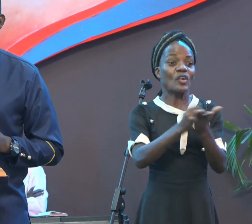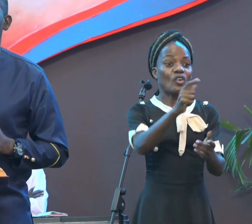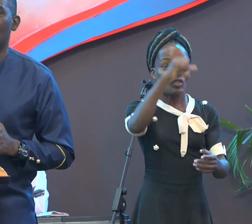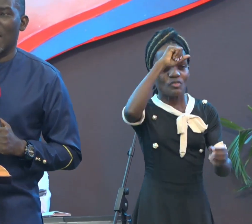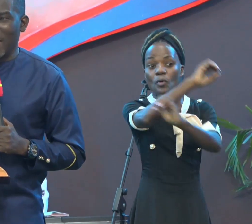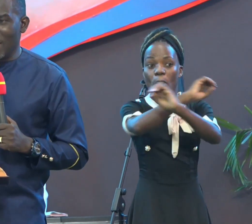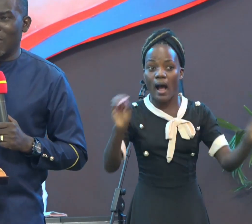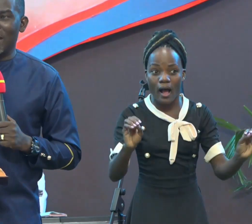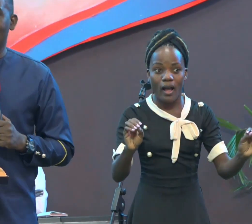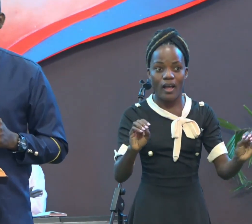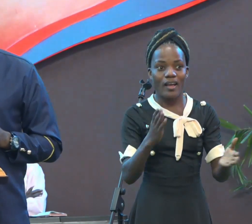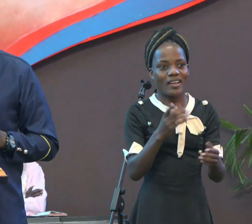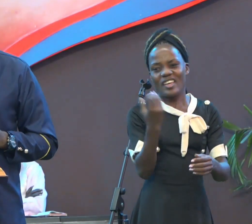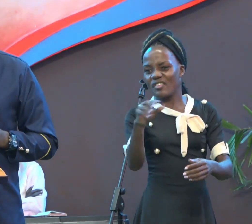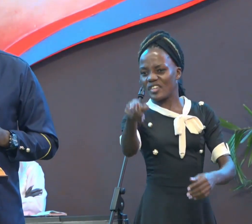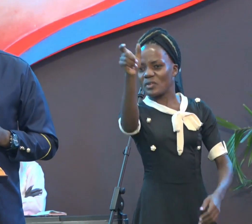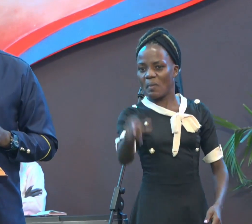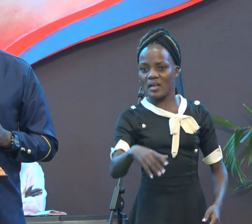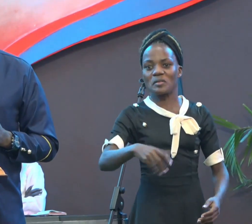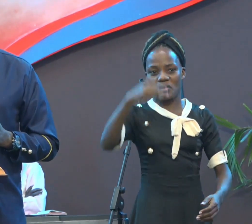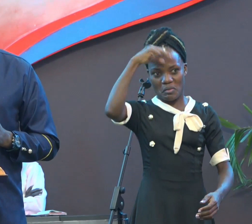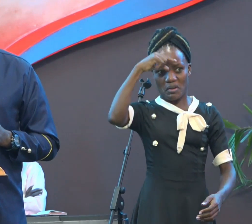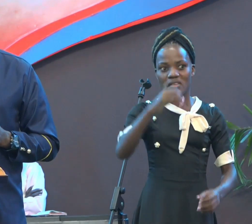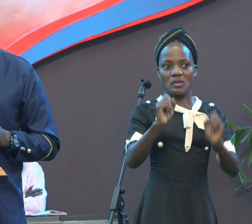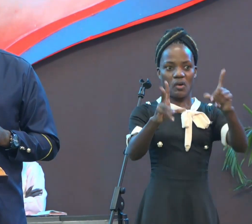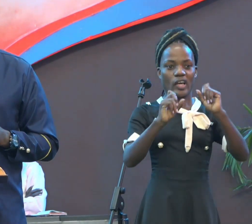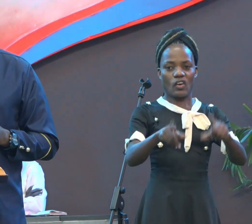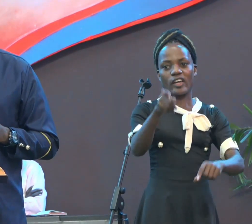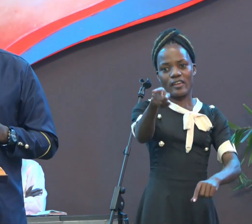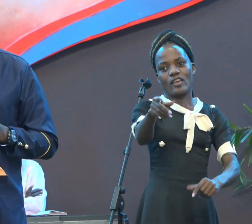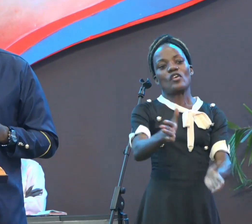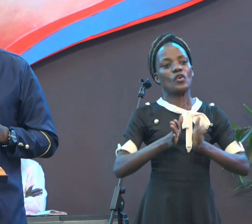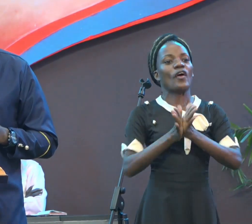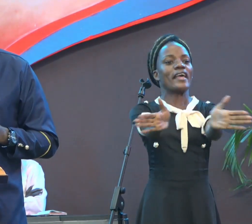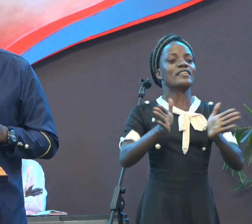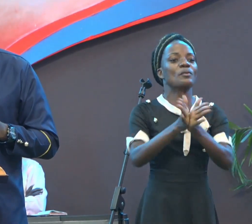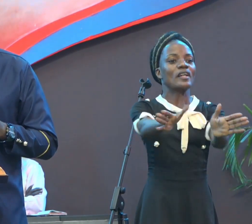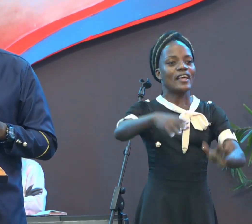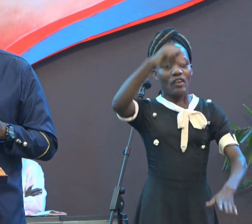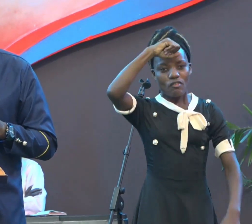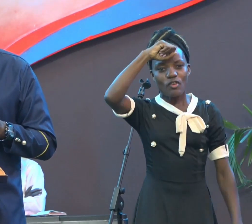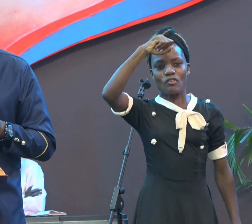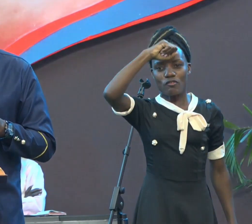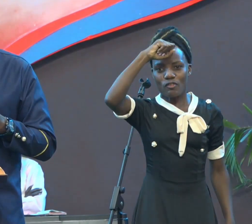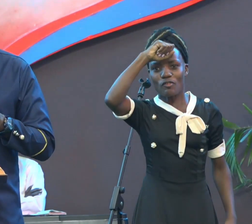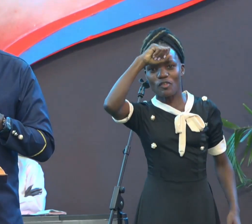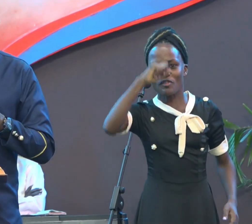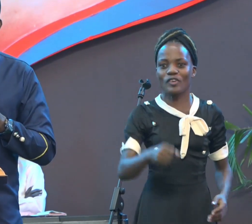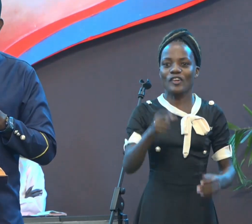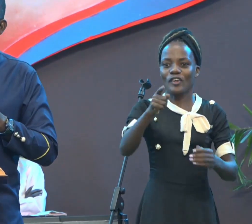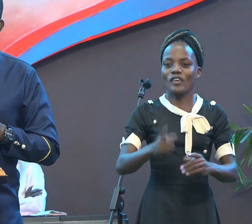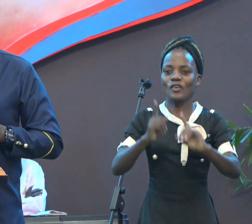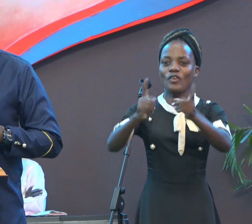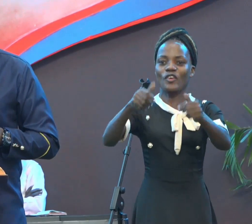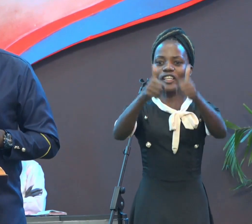You're not. Baba ye mugezi. If he is wise. Annyonnyola abasiru bakoma ku kilo zimmeka n'abagezi batandikira ku mmeka okudda